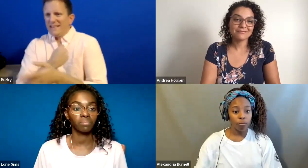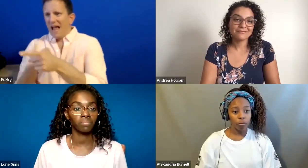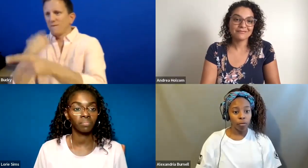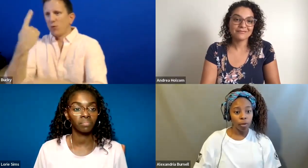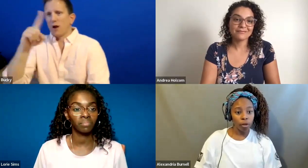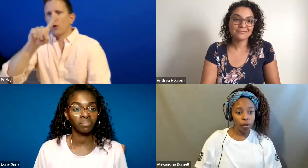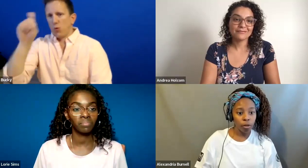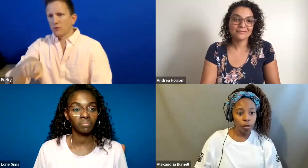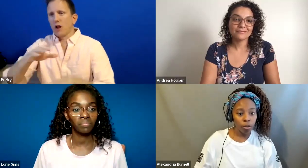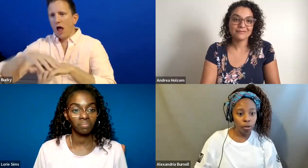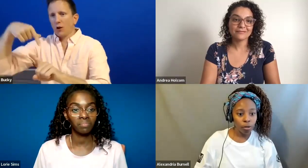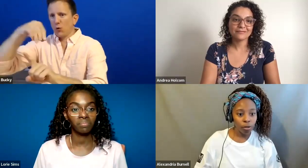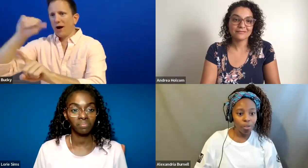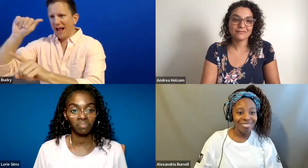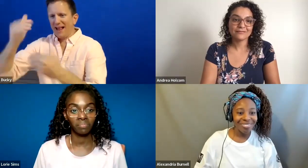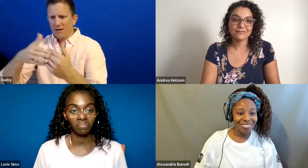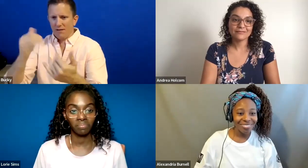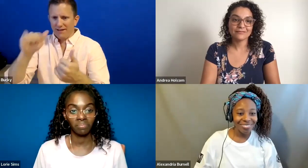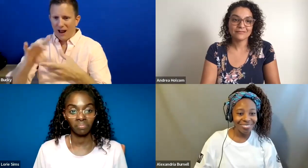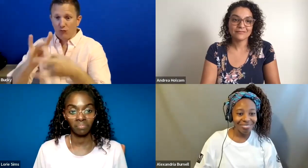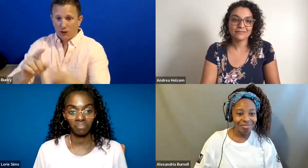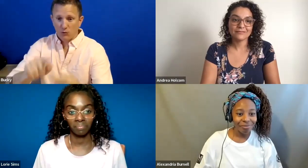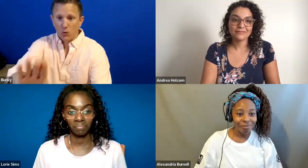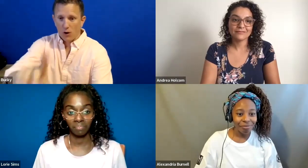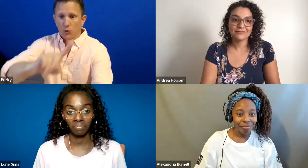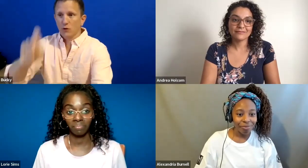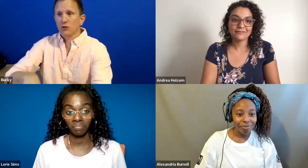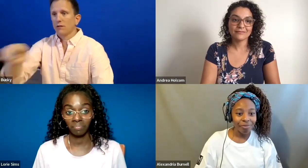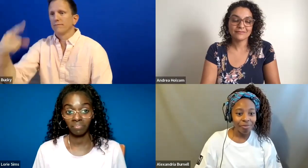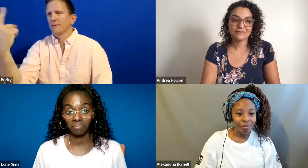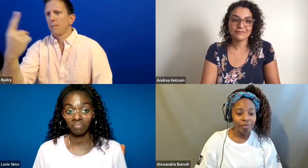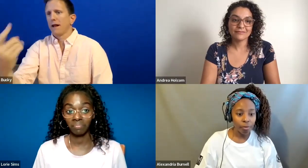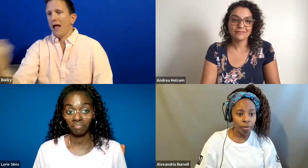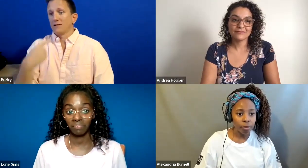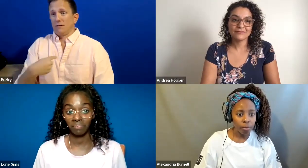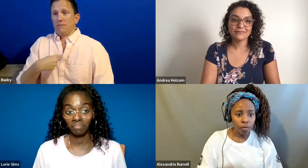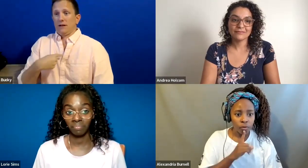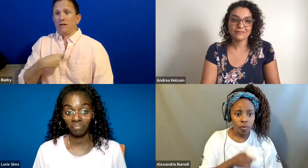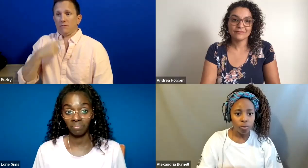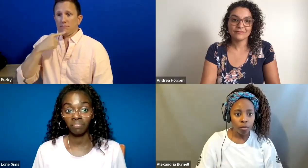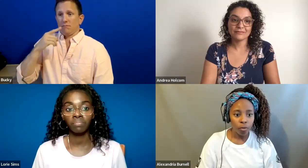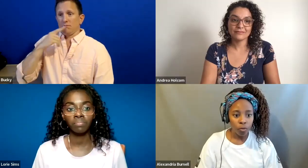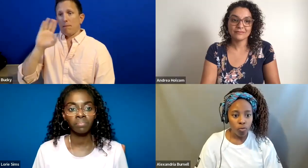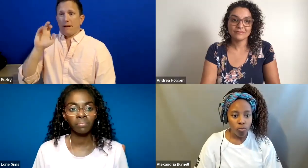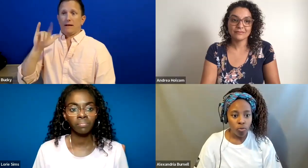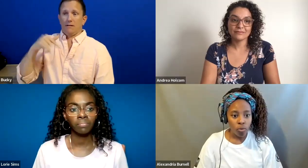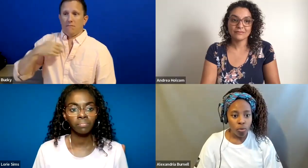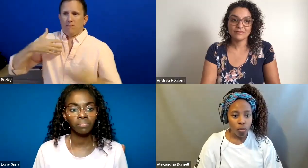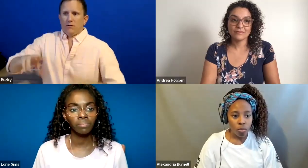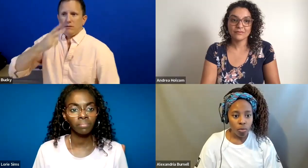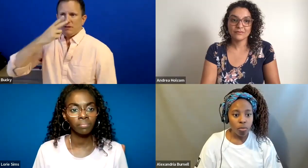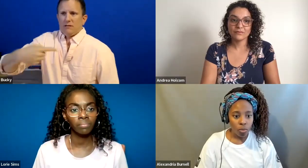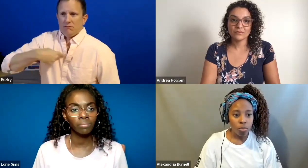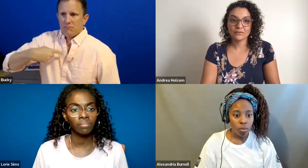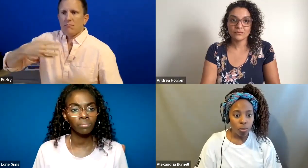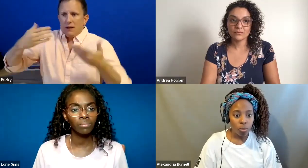but what are you actually doing? That is a great question. There is actually another question on the Q&A. I'm going to actually read that